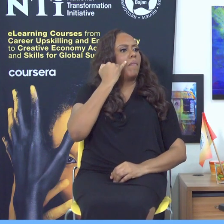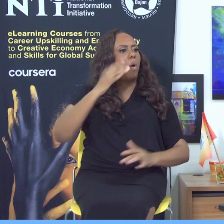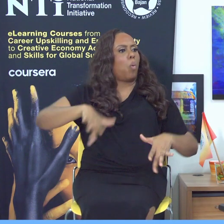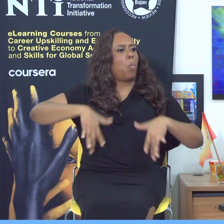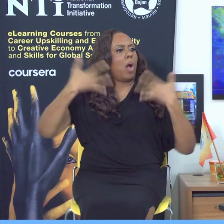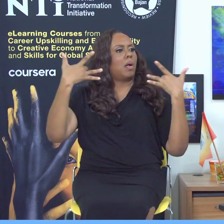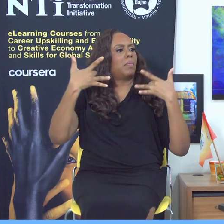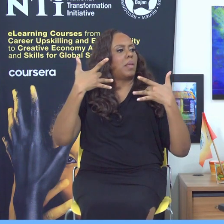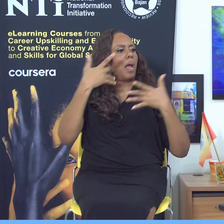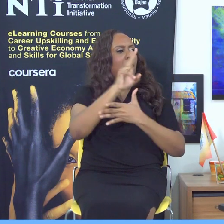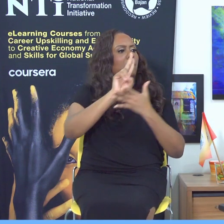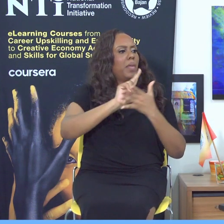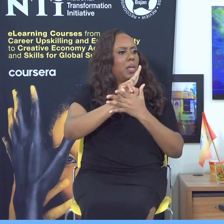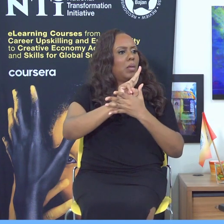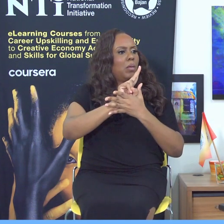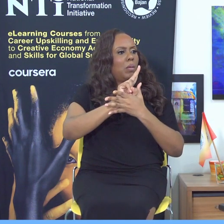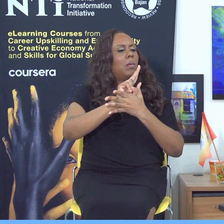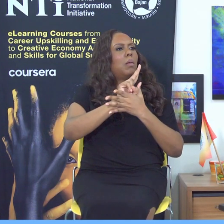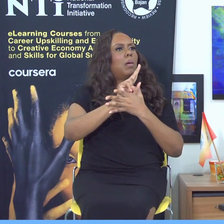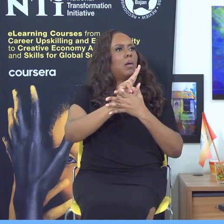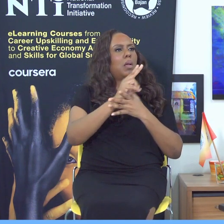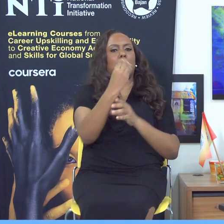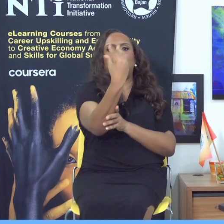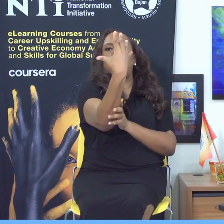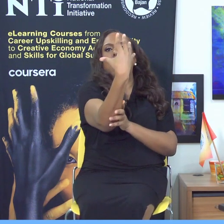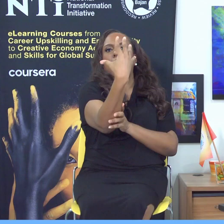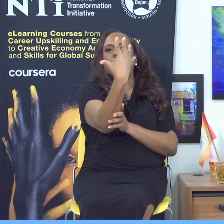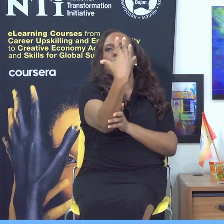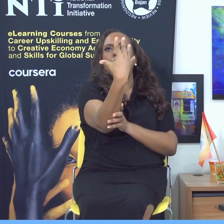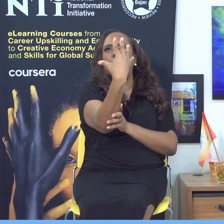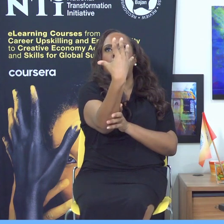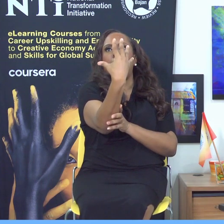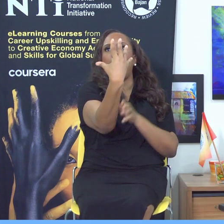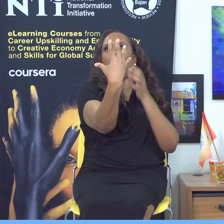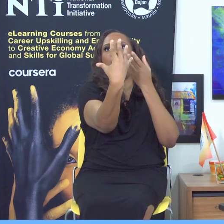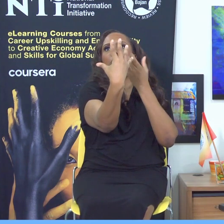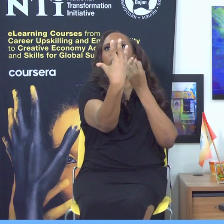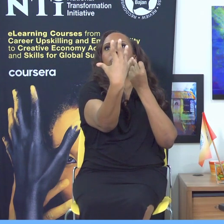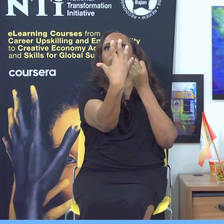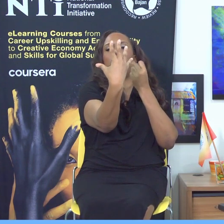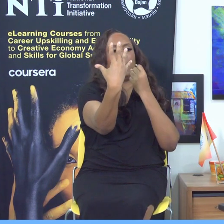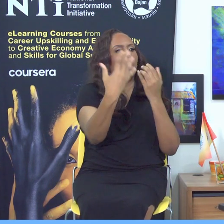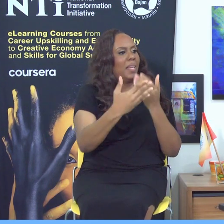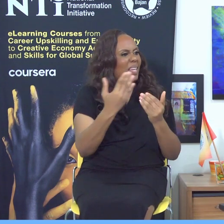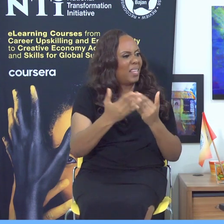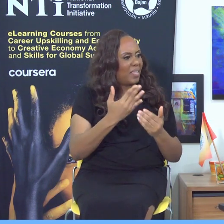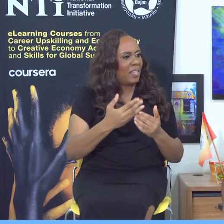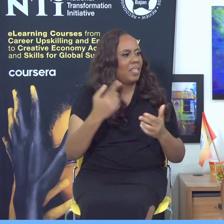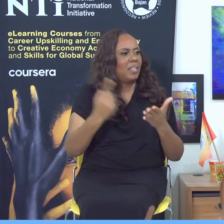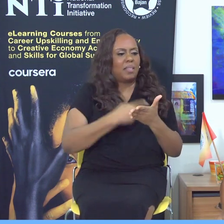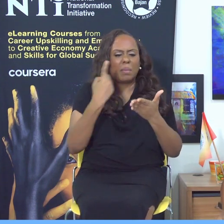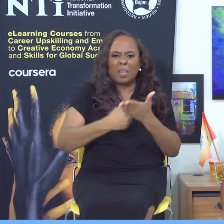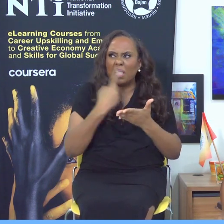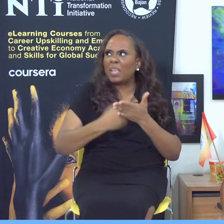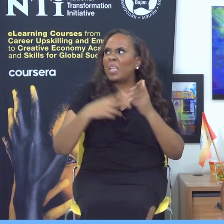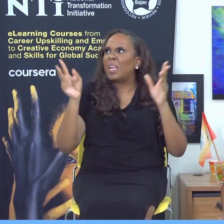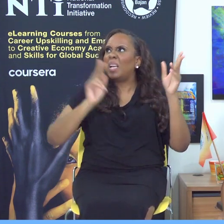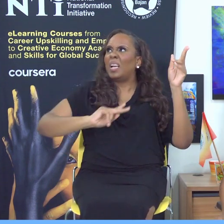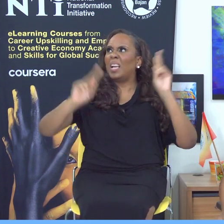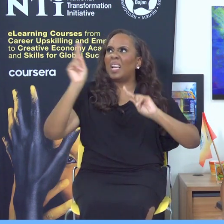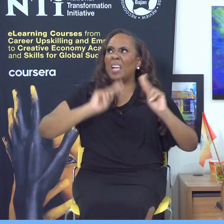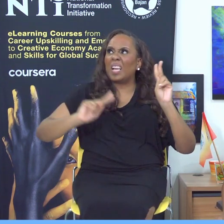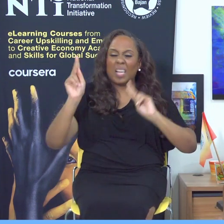have more clarity than hearing people because it's always dropping out. So there was a little joke in there. Yeah, reading your lips.